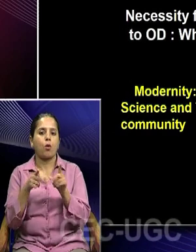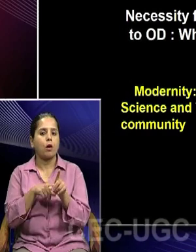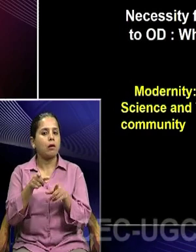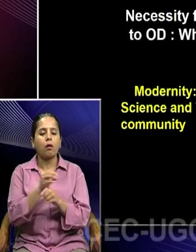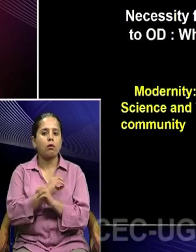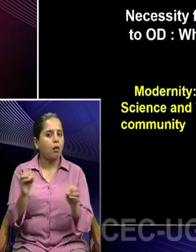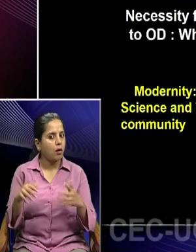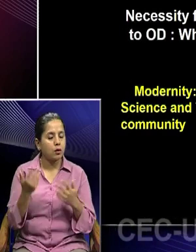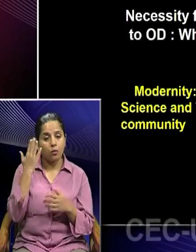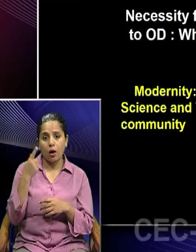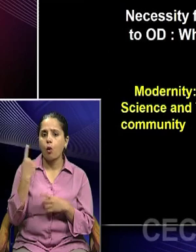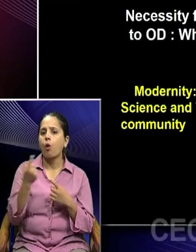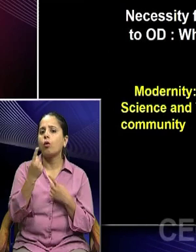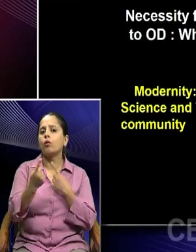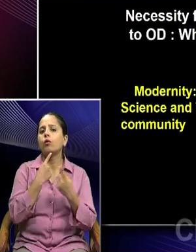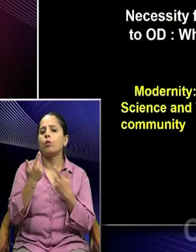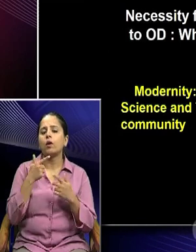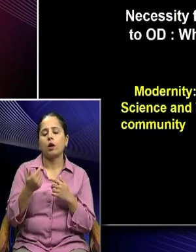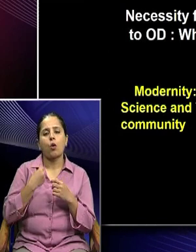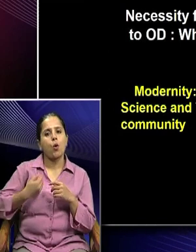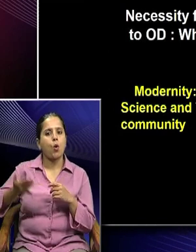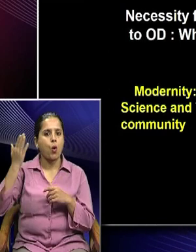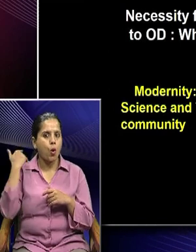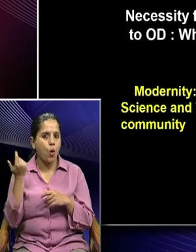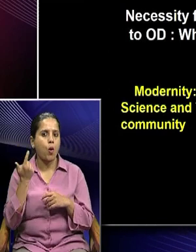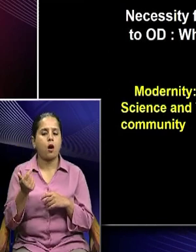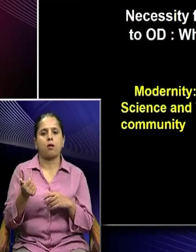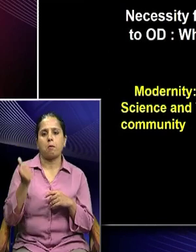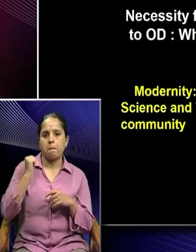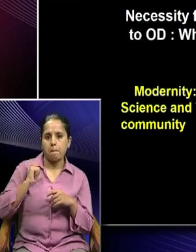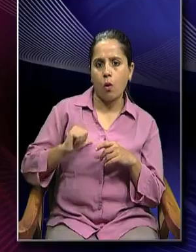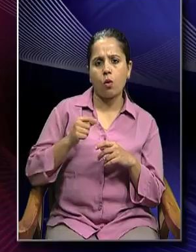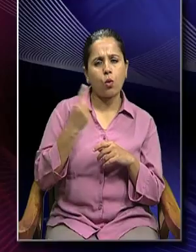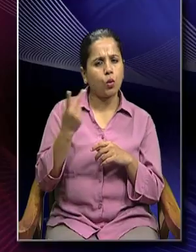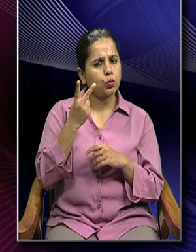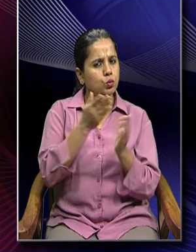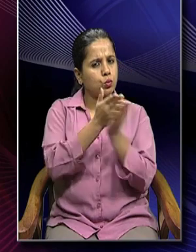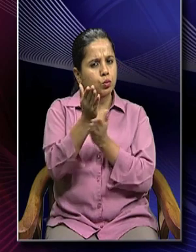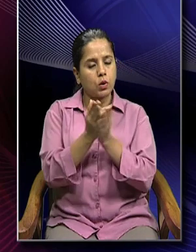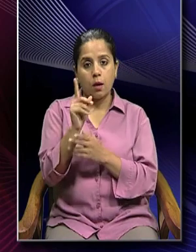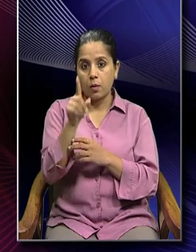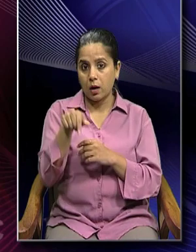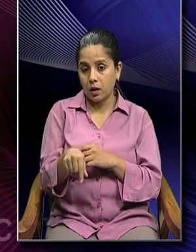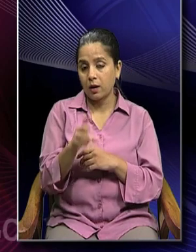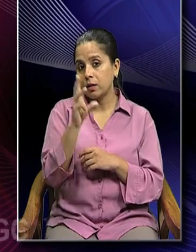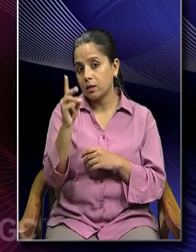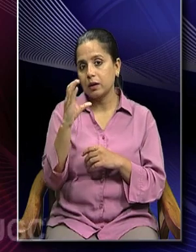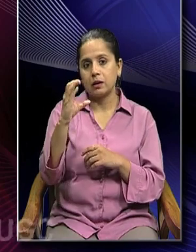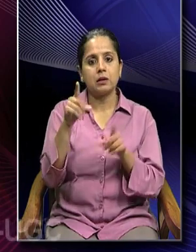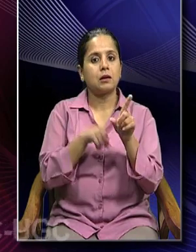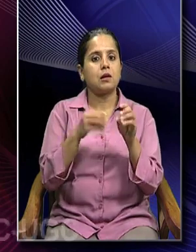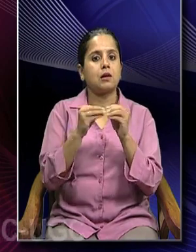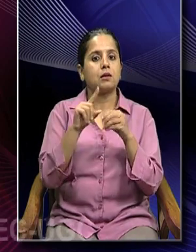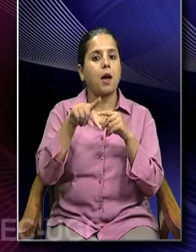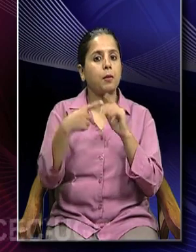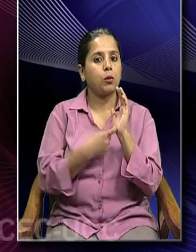nothing, because we only talk about being traditional or modern, these are the only two approaches. But the third one is cybernity. When